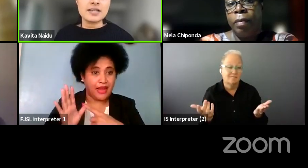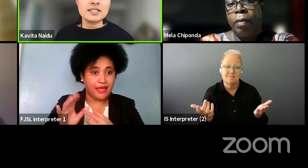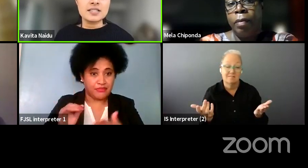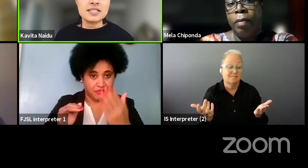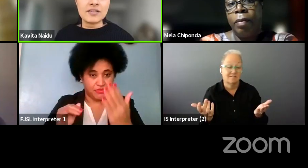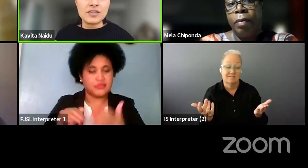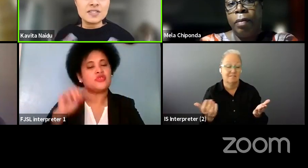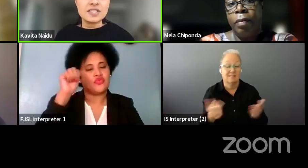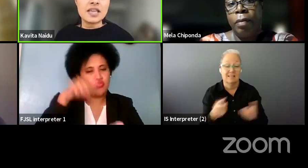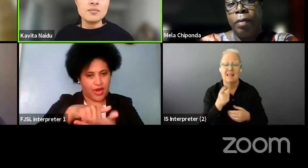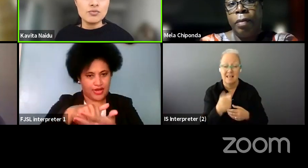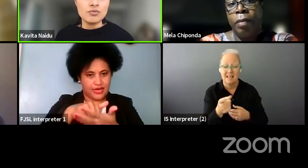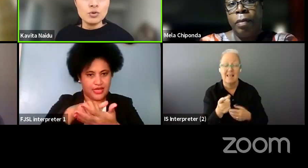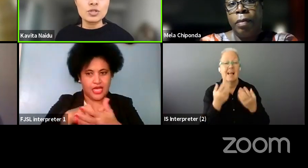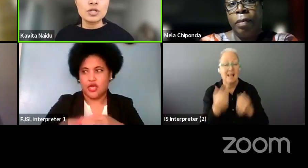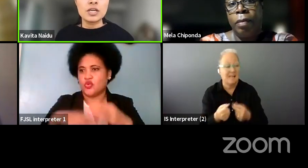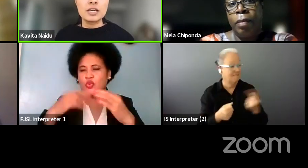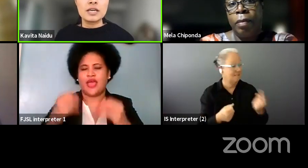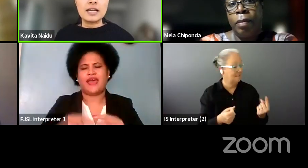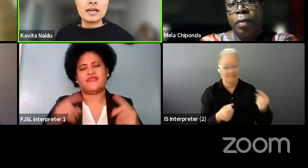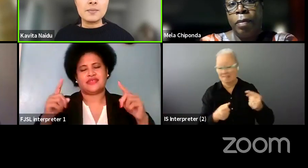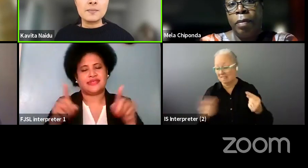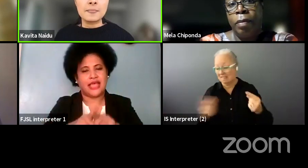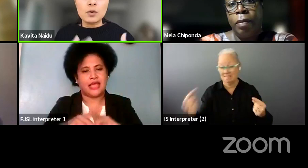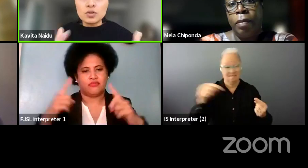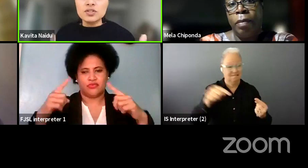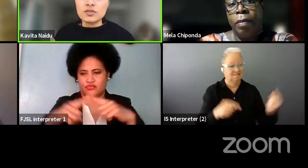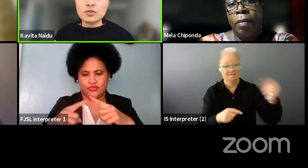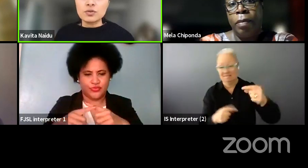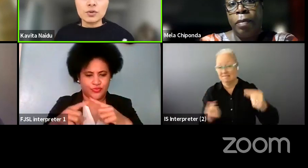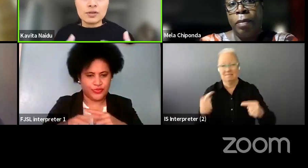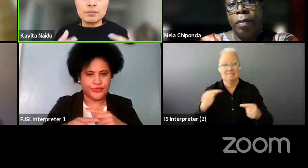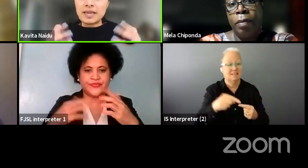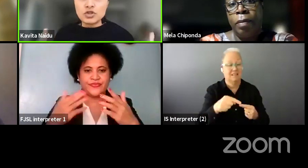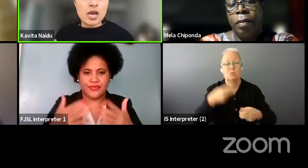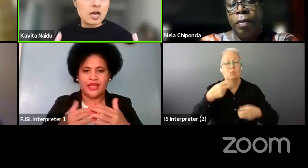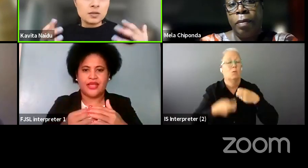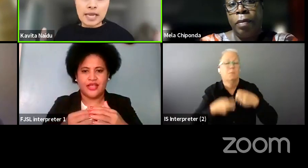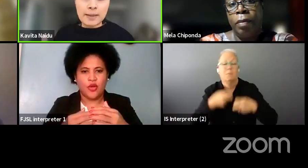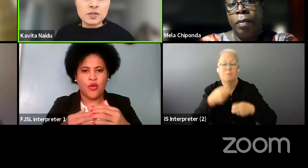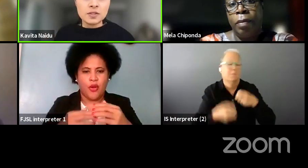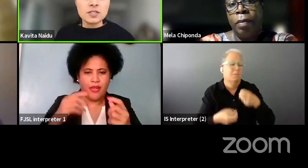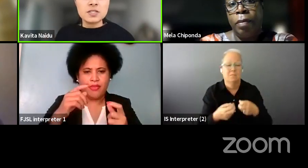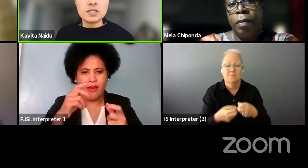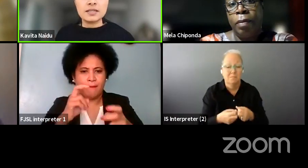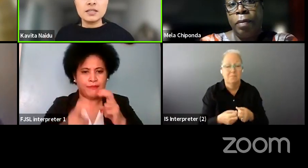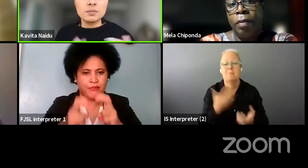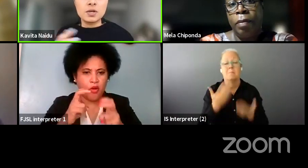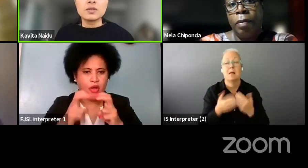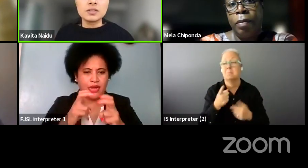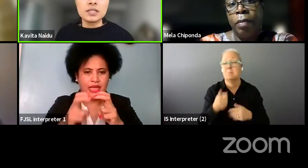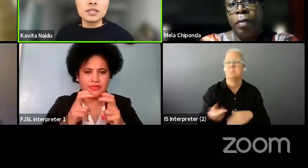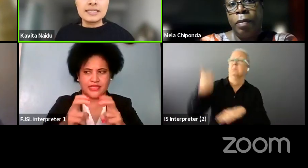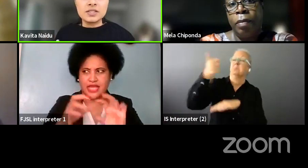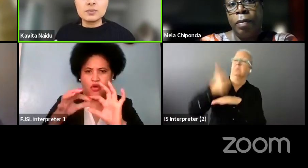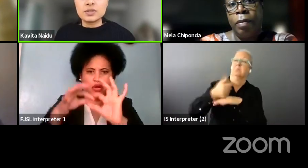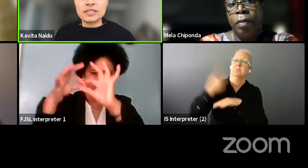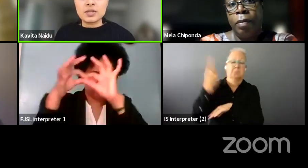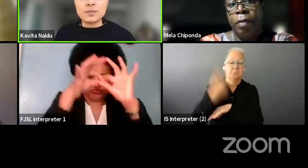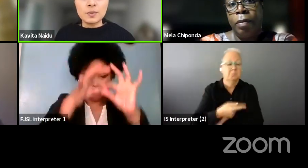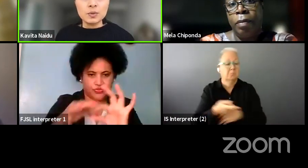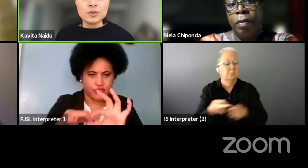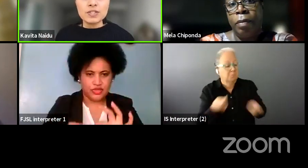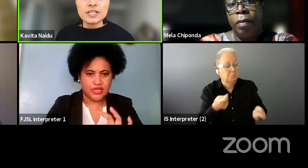intersecting crises having the same root causes through, you know, patriarchal, capitalist and